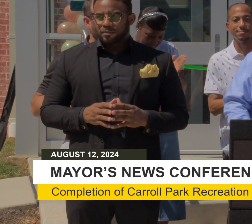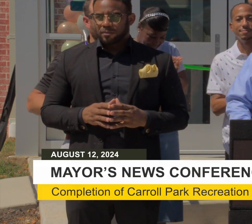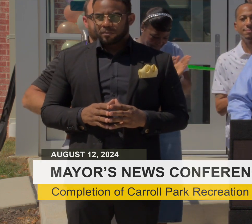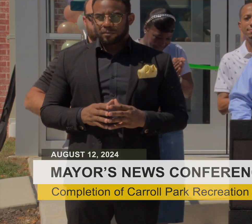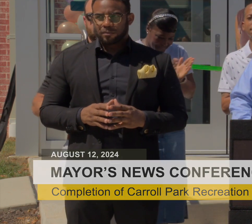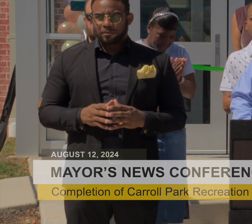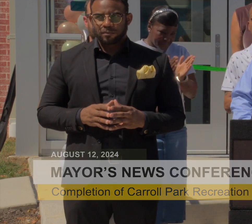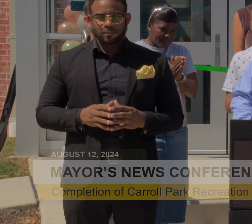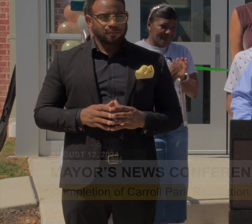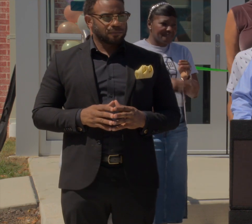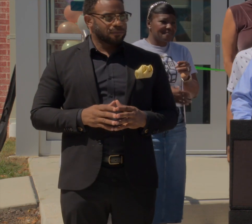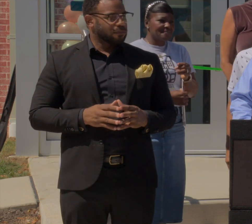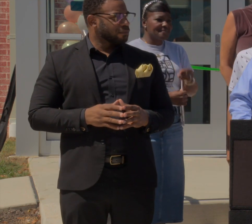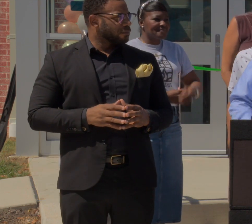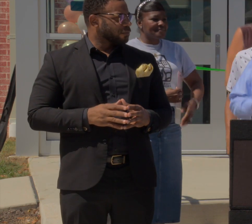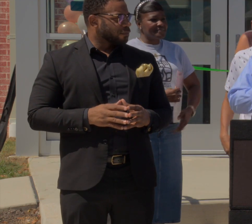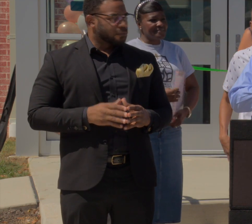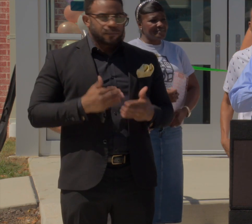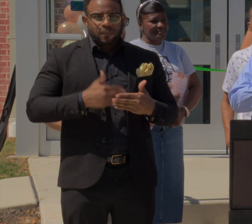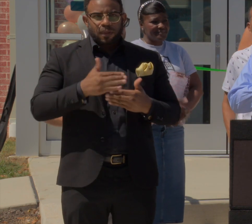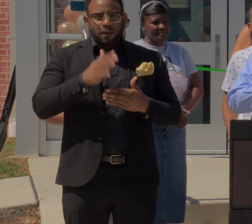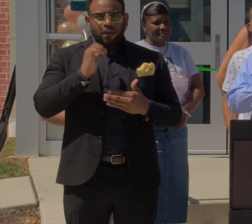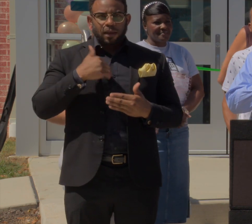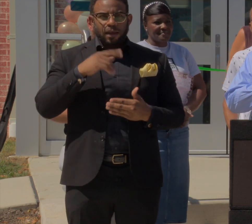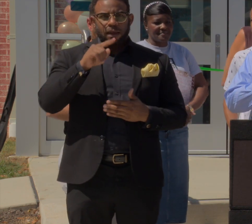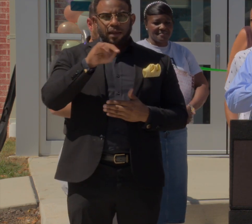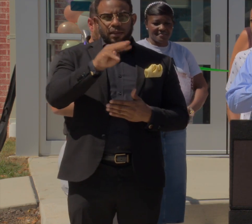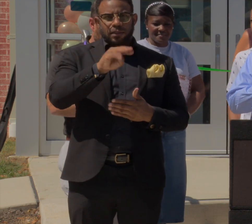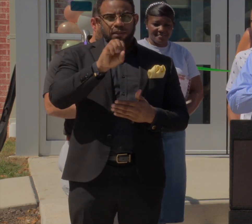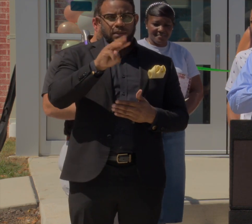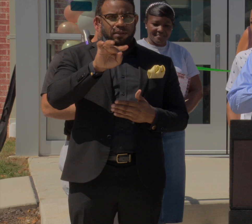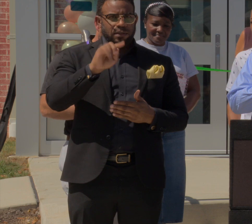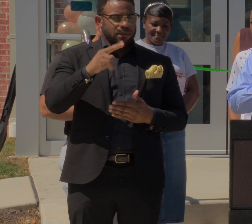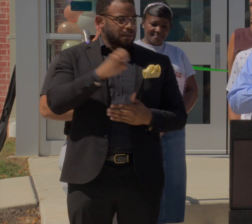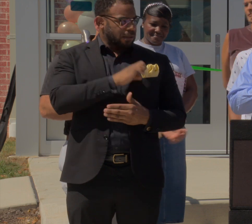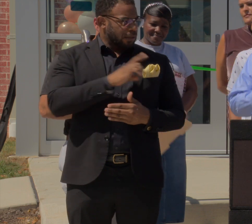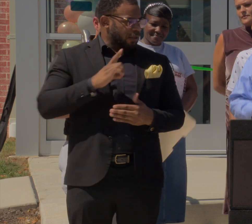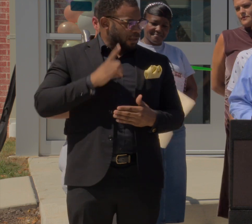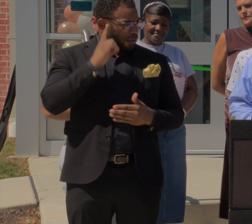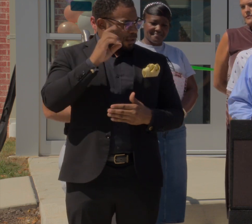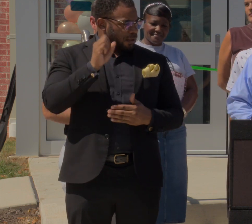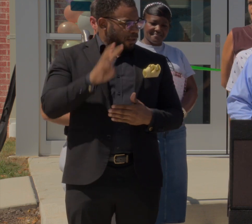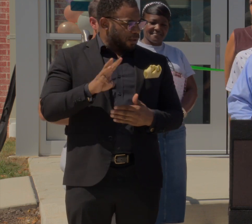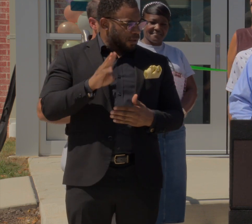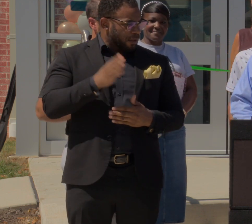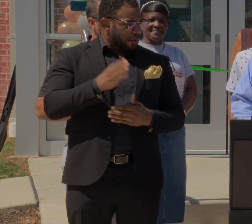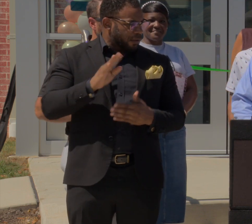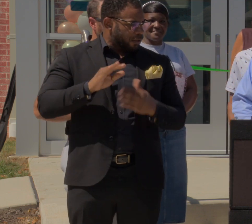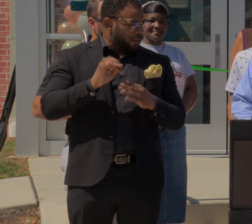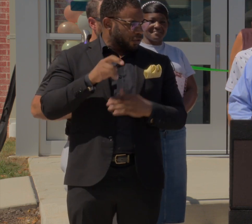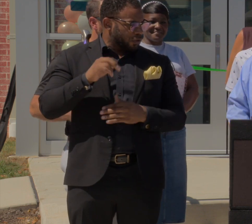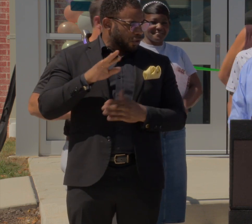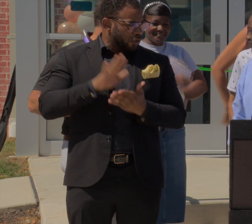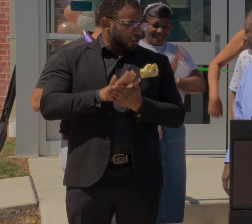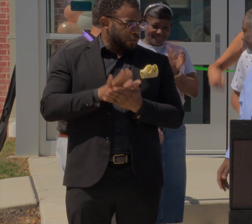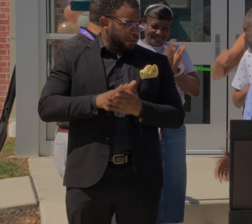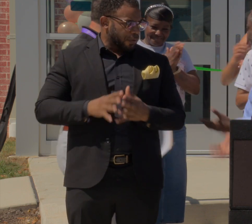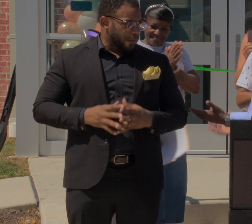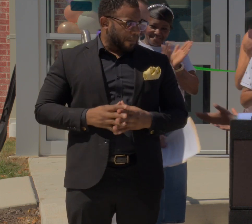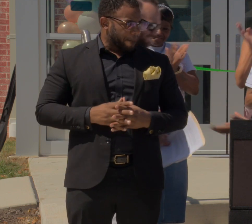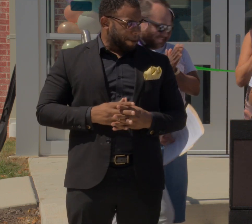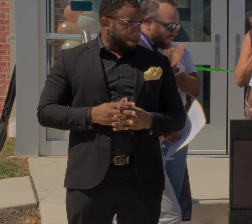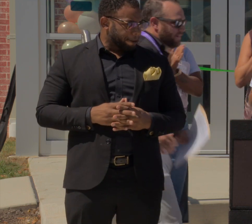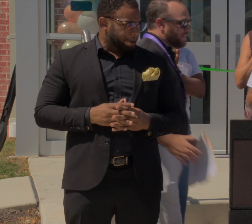Thank you, Ms. Cardozo. Next, we'll have Tim Smith, Executive Director of Southwest Baltimore Charter Schools.